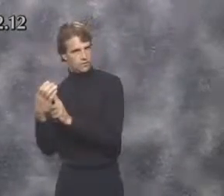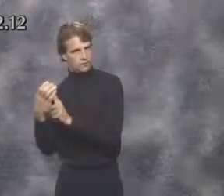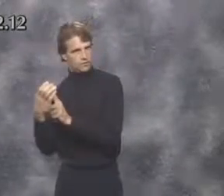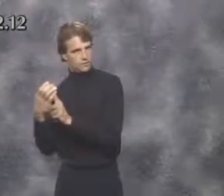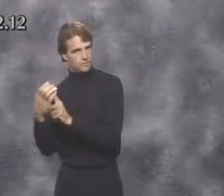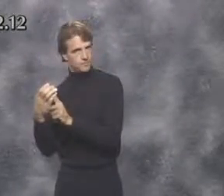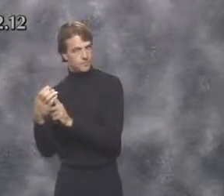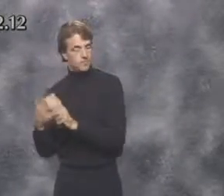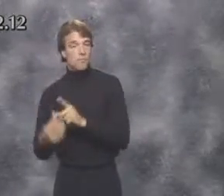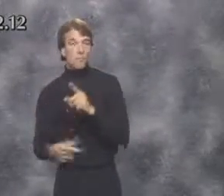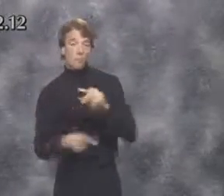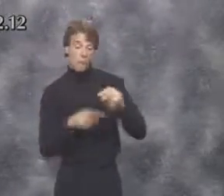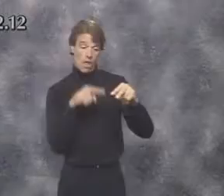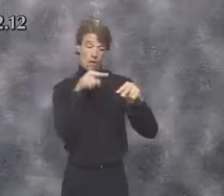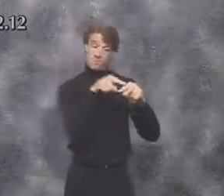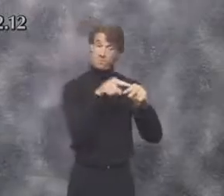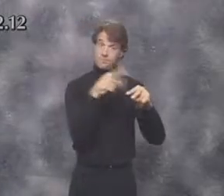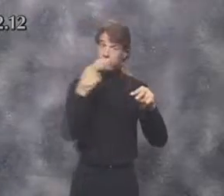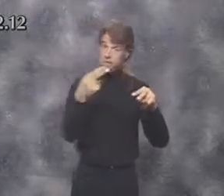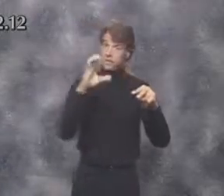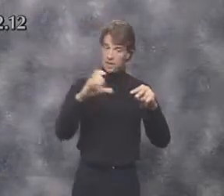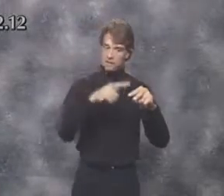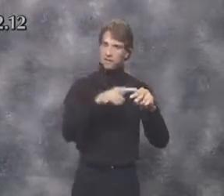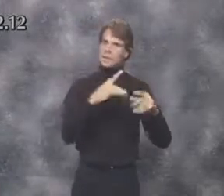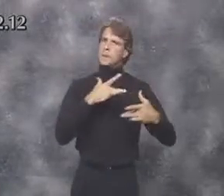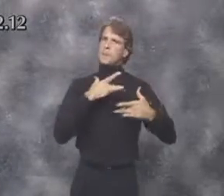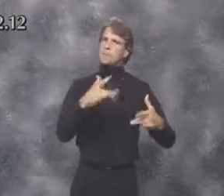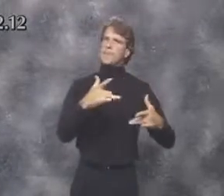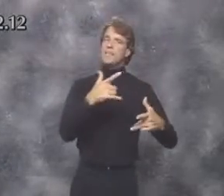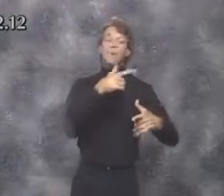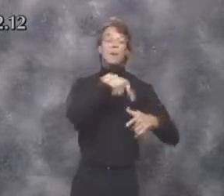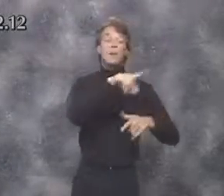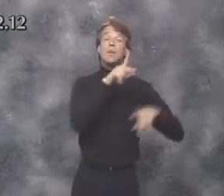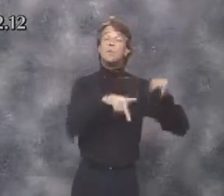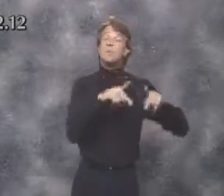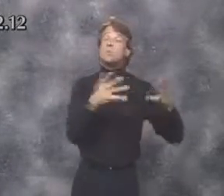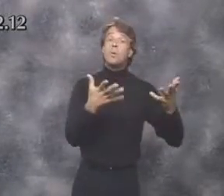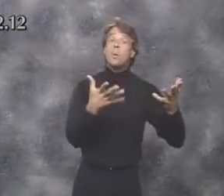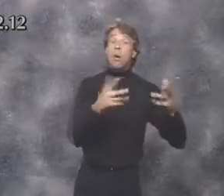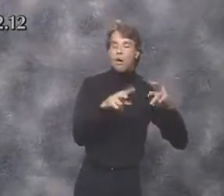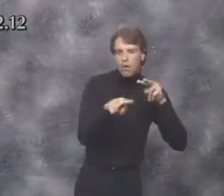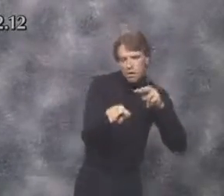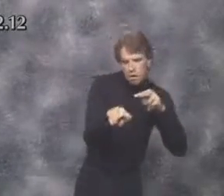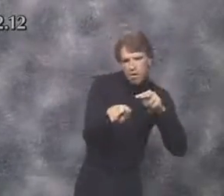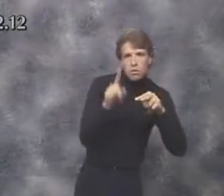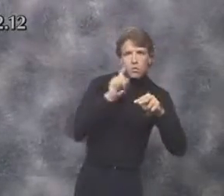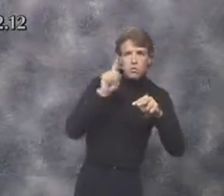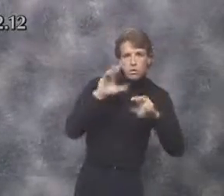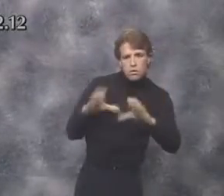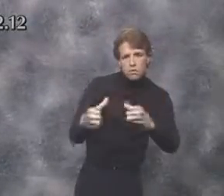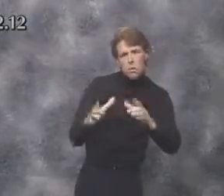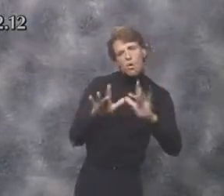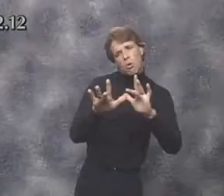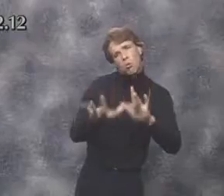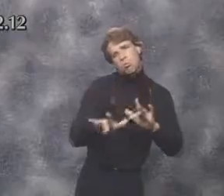a cultural perspective. The handicap perspective tends to view deaf people with